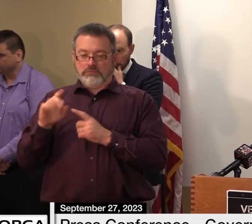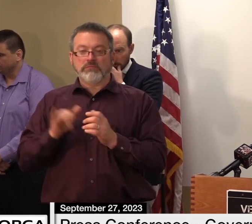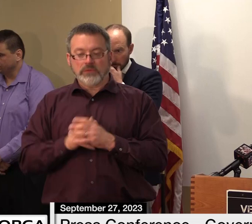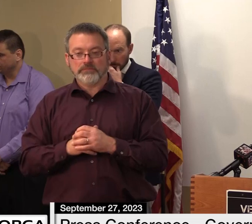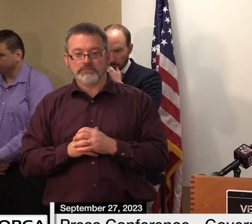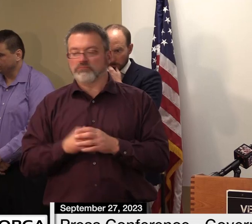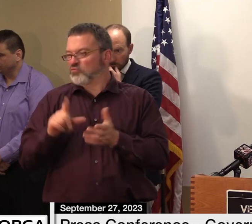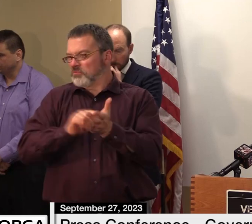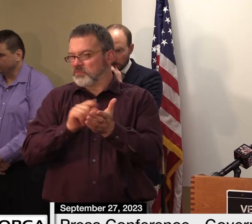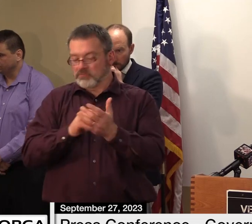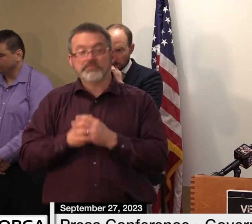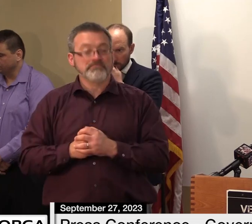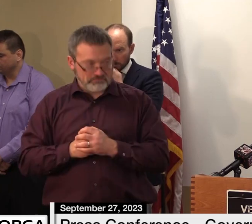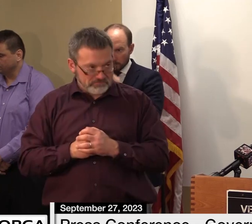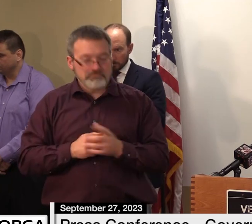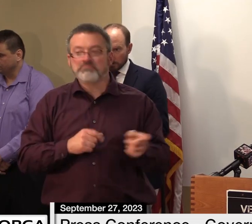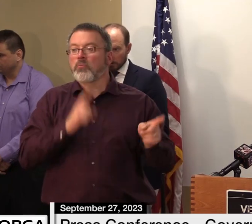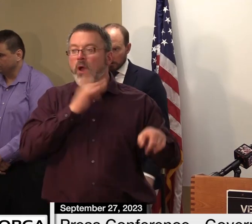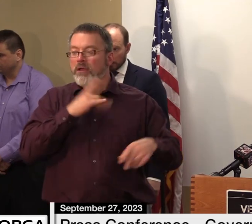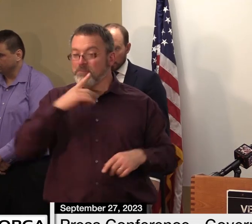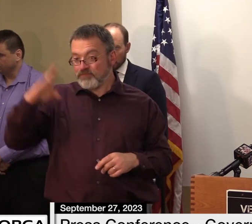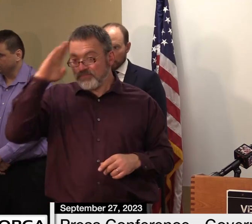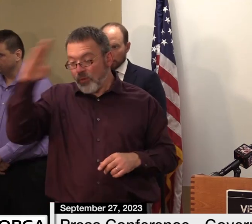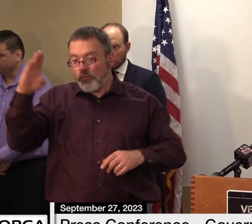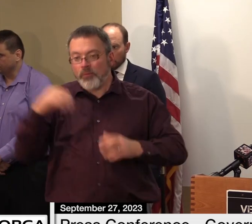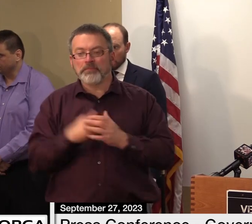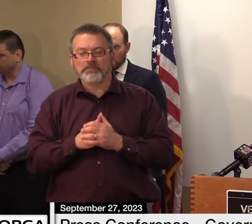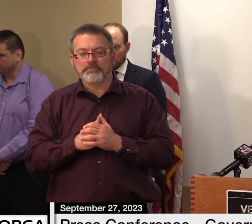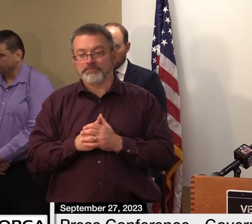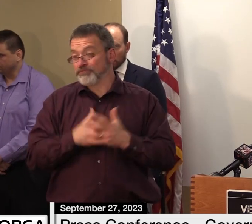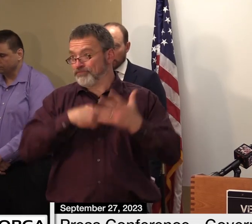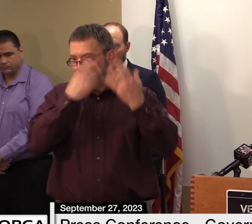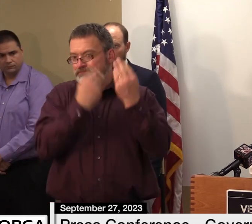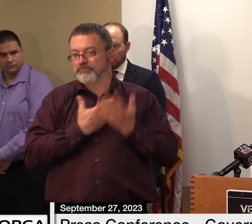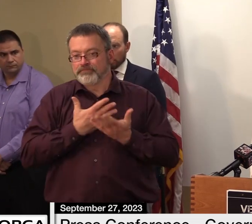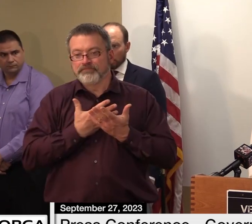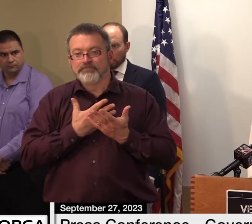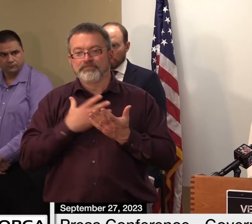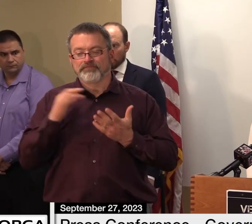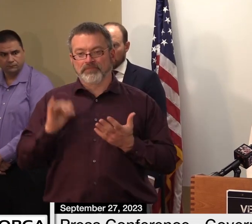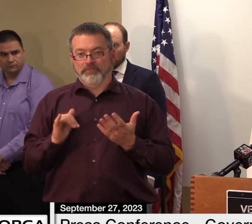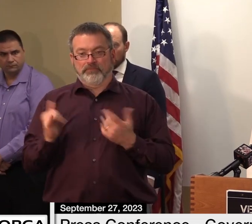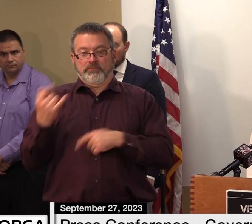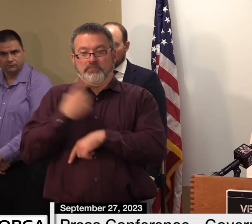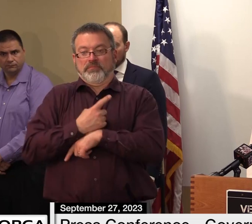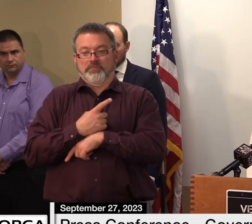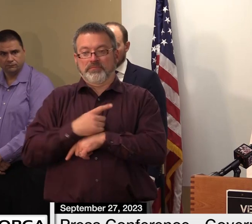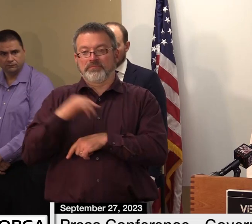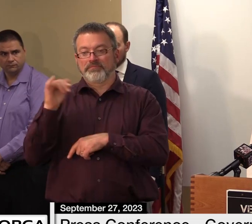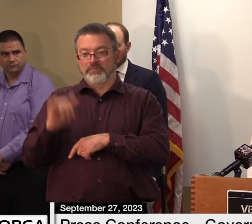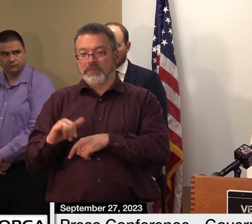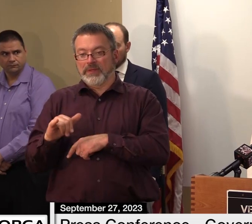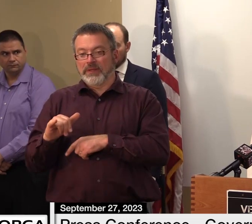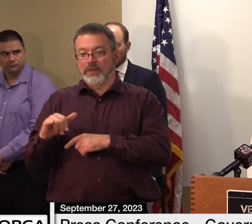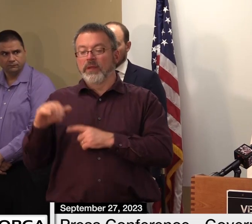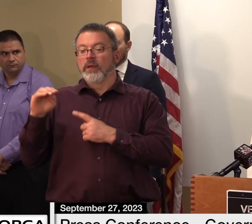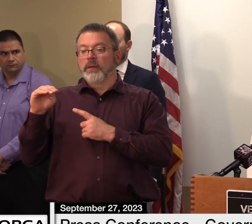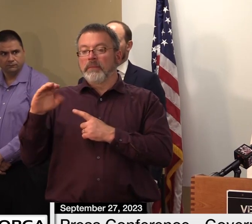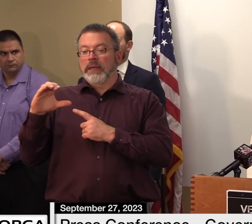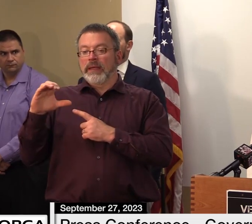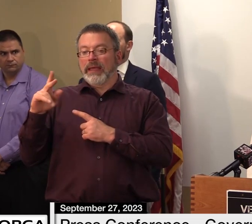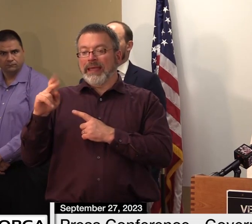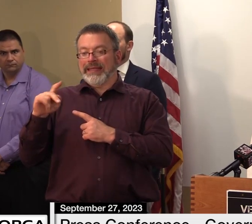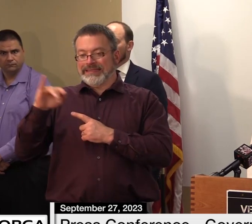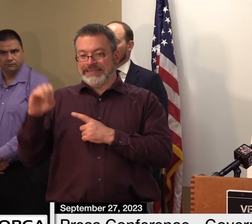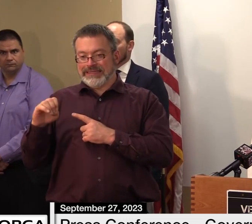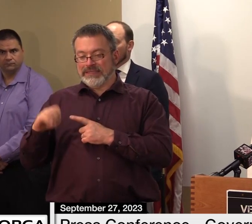Hi. So I heard today that Mackenzie Scott, I believe it, donated, I think, I want to say $20 million to the